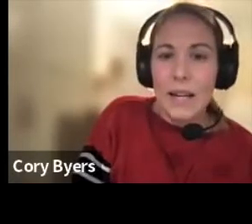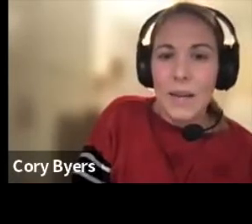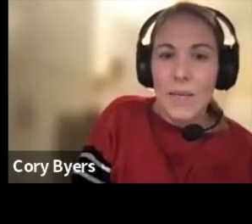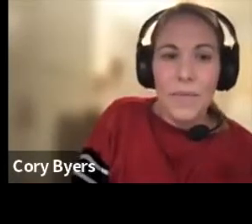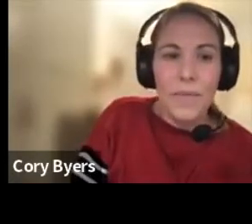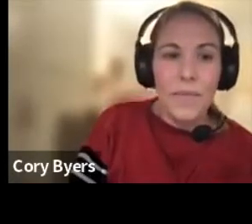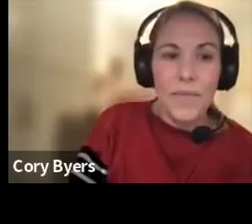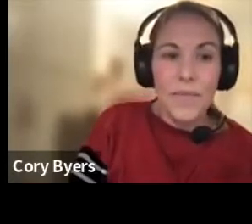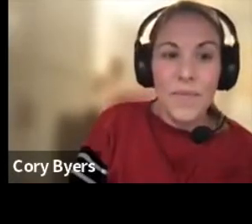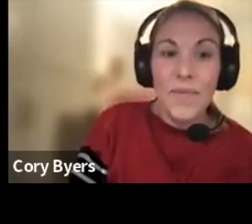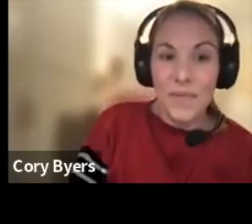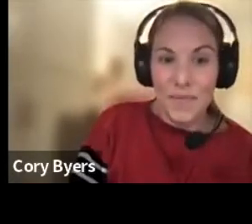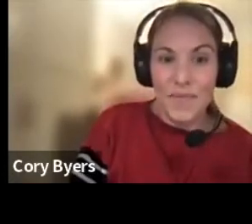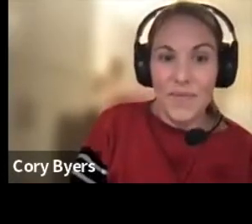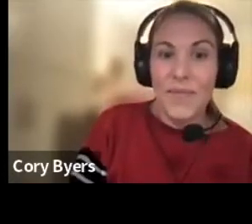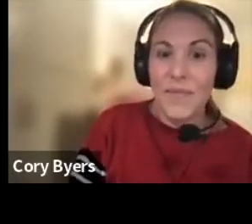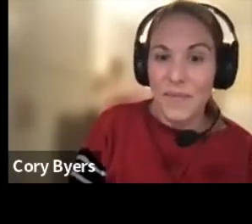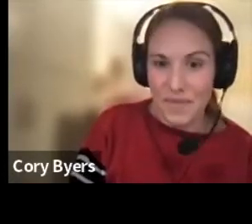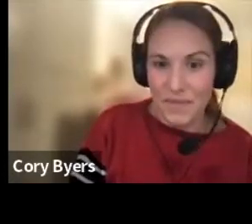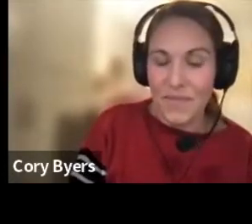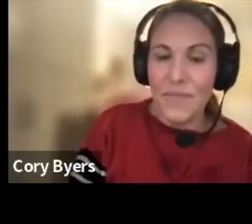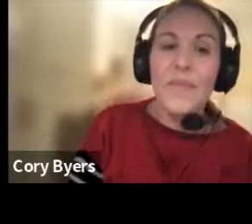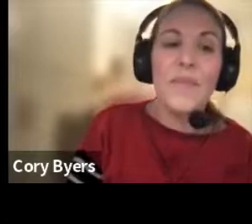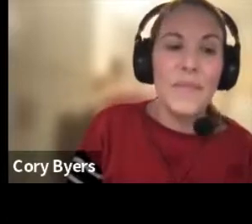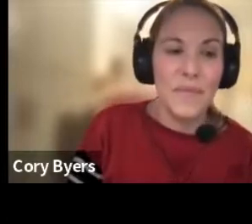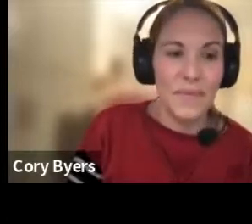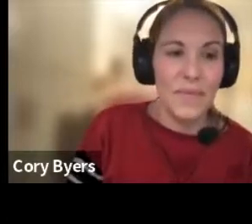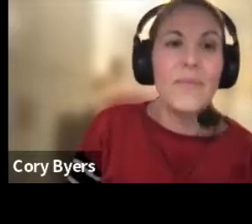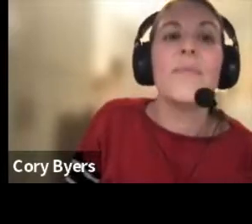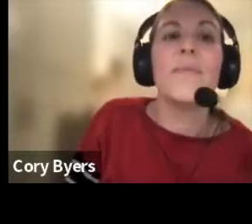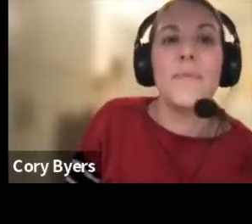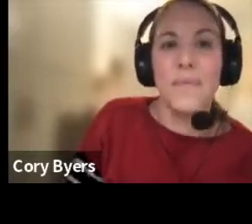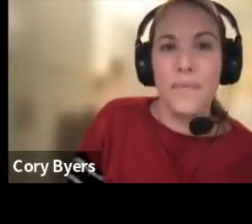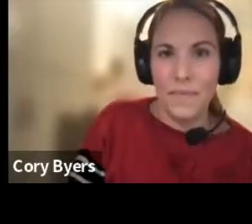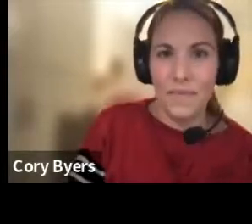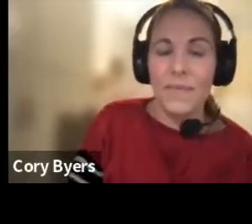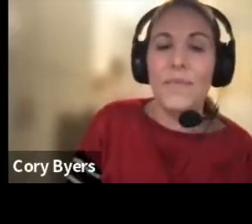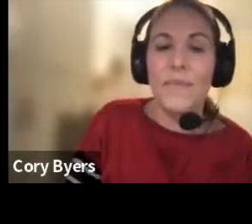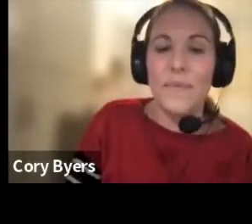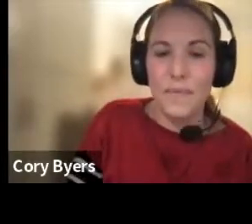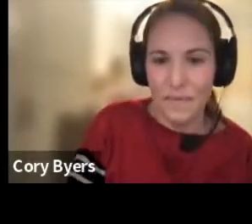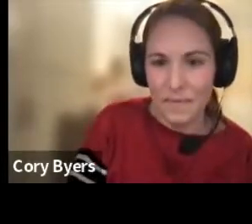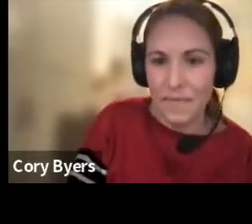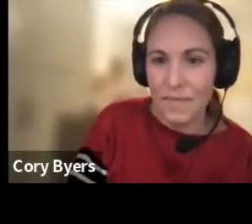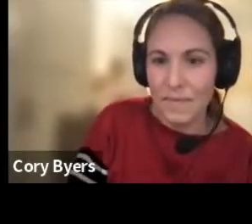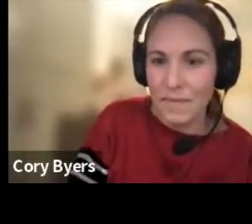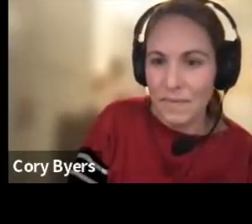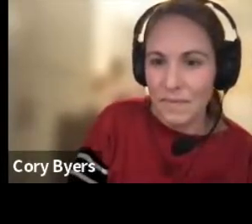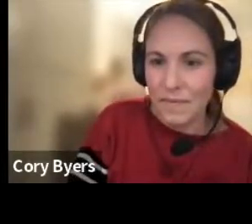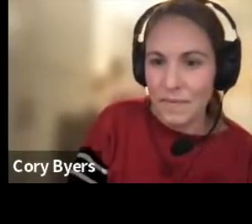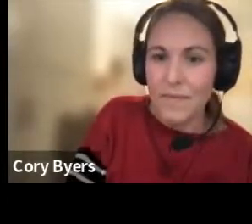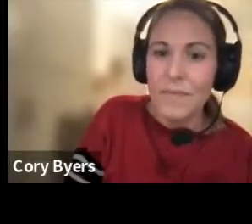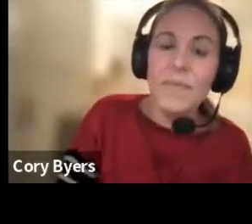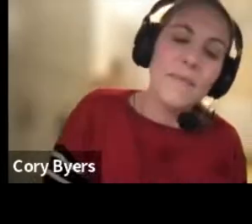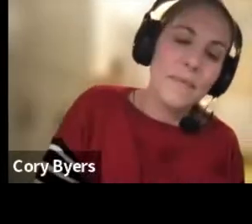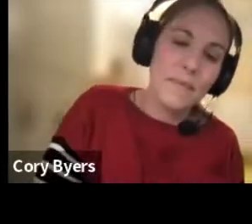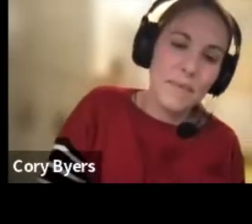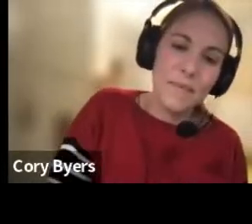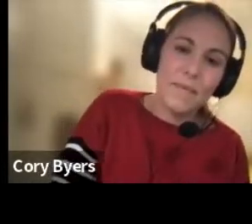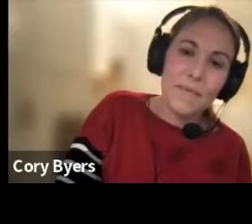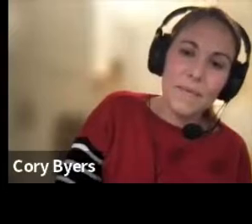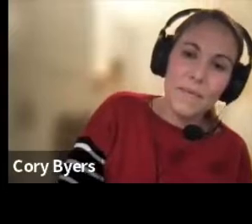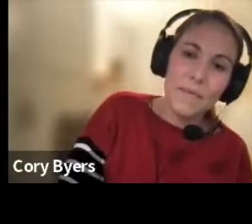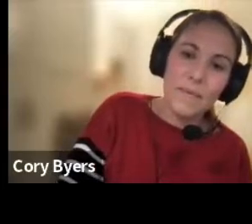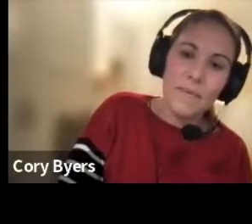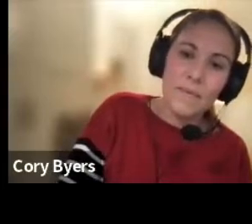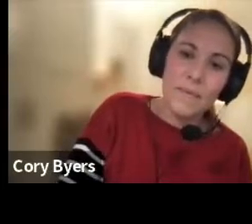See here. Una de las señales que me va a costar un poquito es que como eso de que